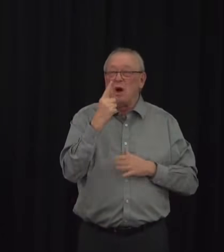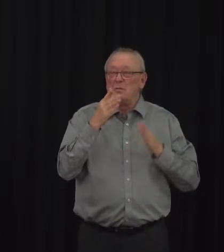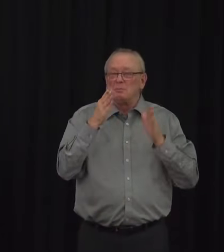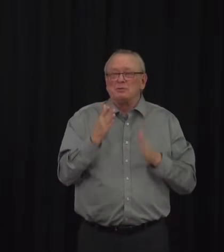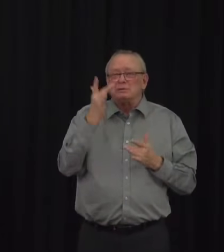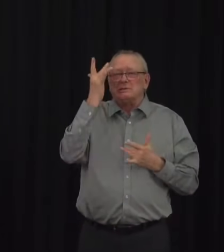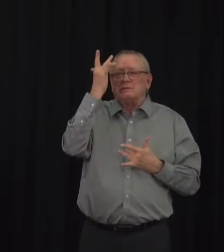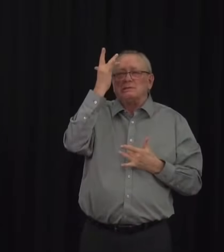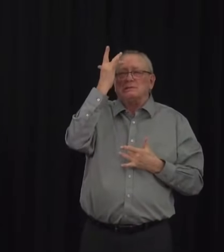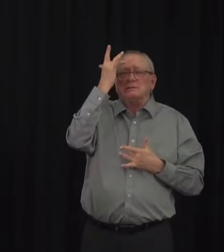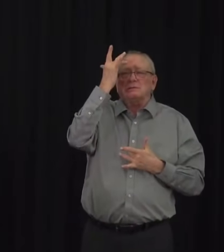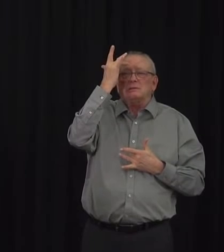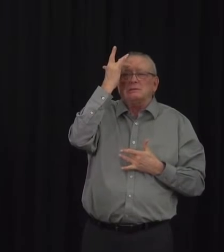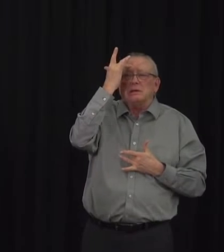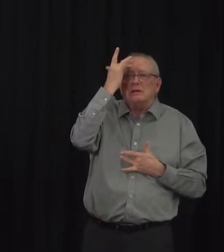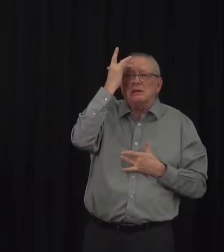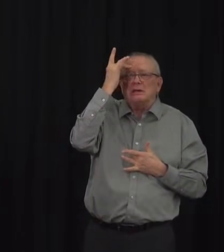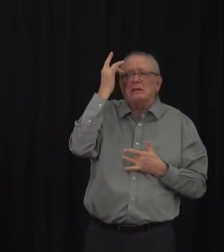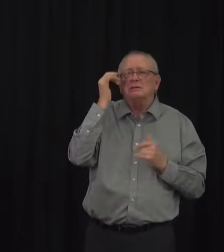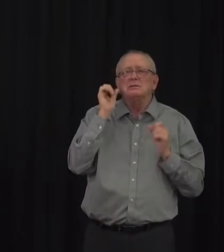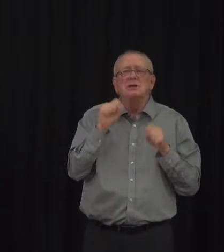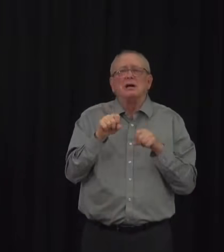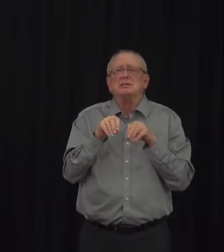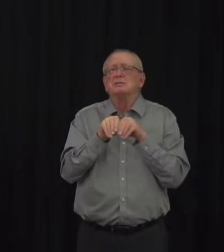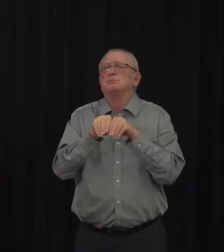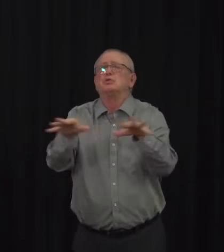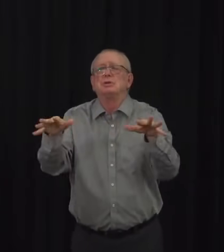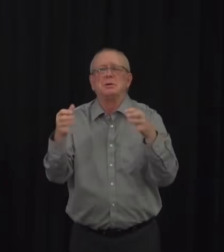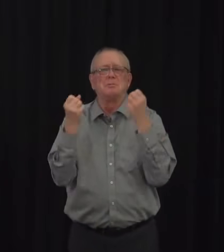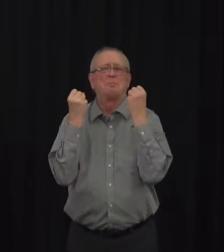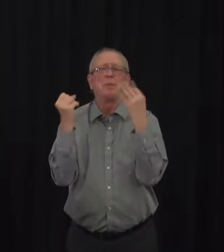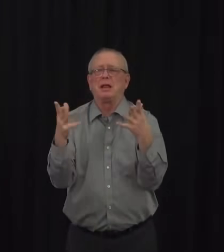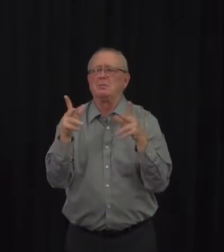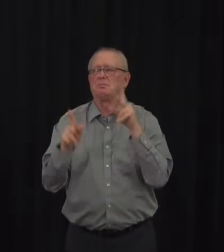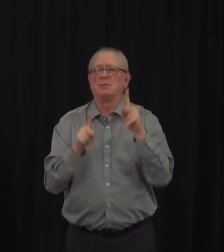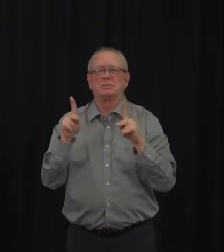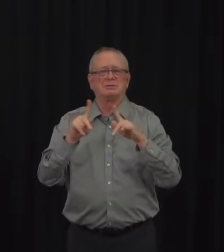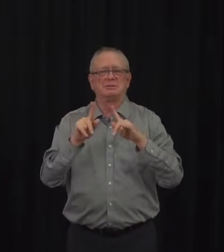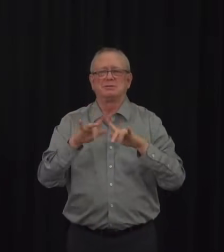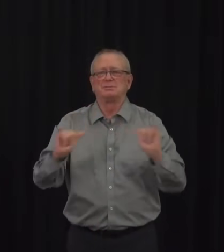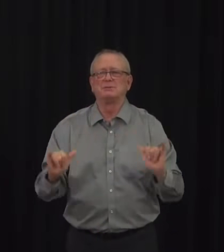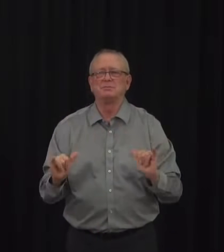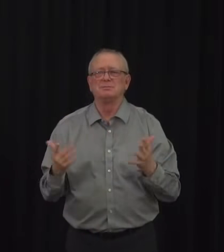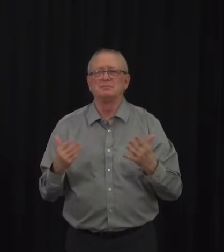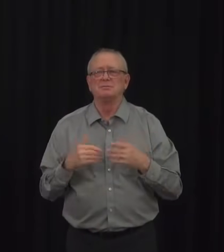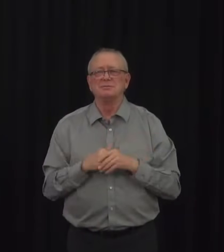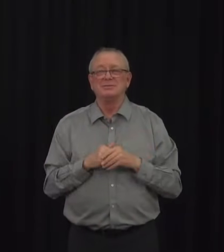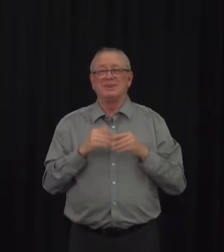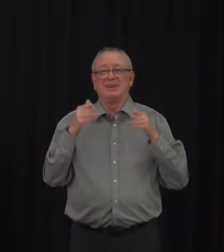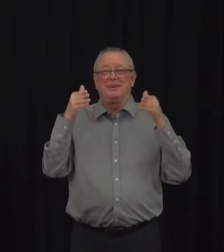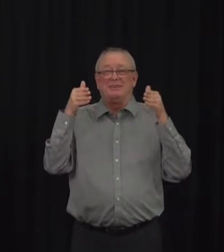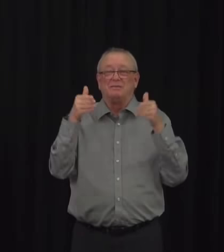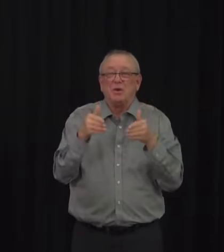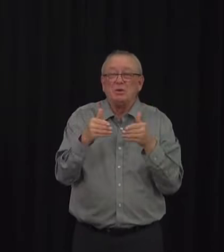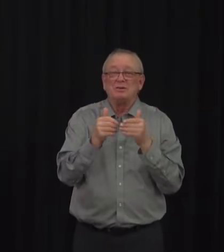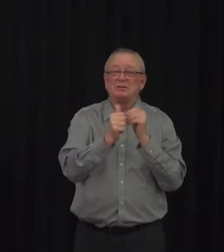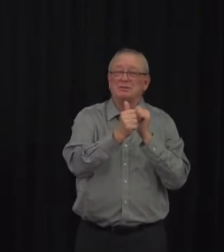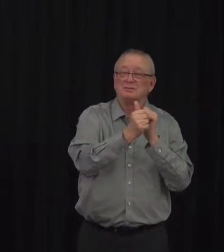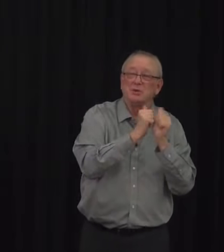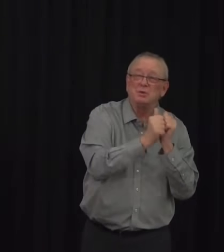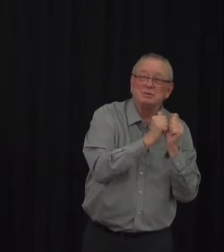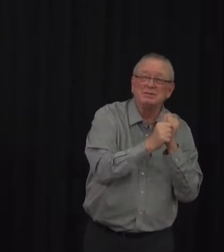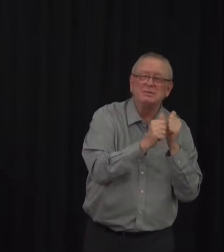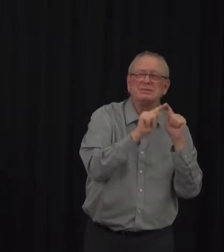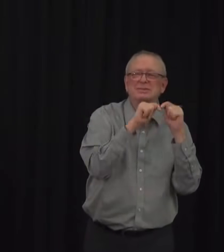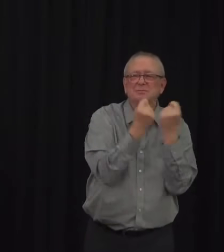person transmit to many others at the same time. And so we are focused on those kinds of events like sports, team